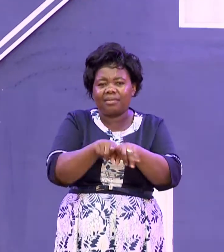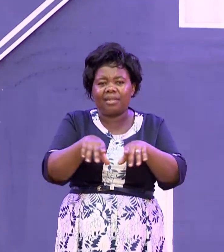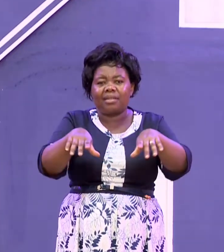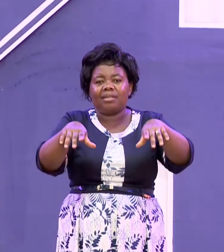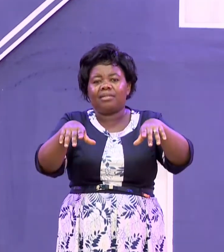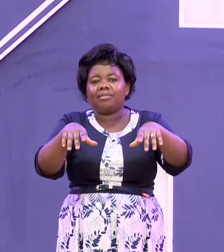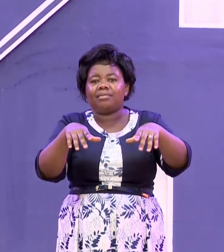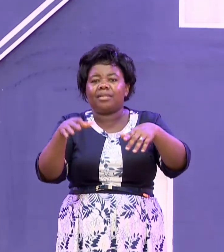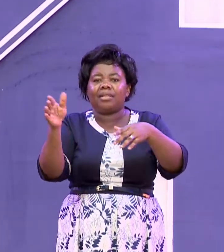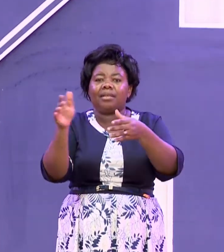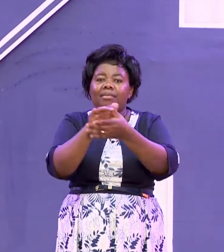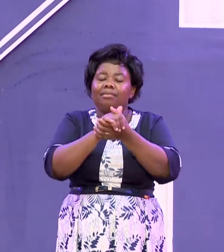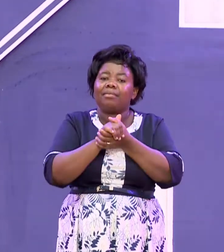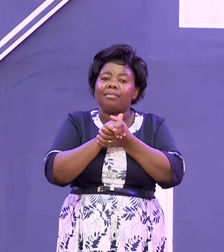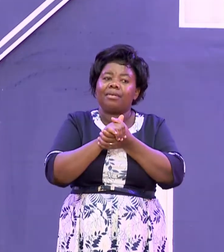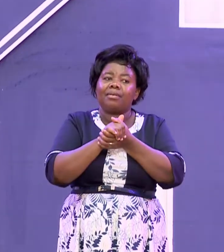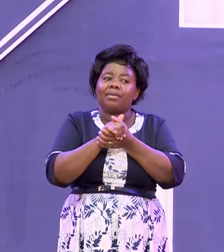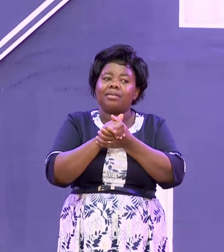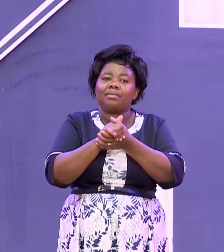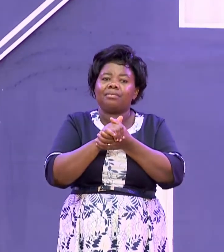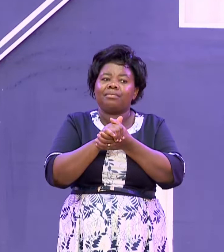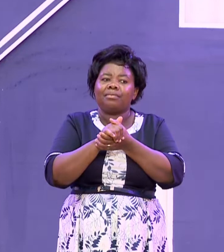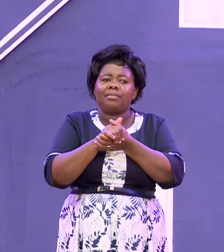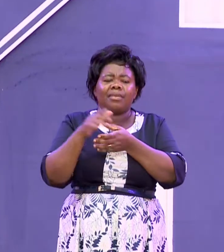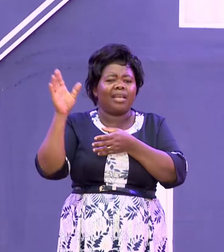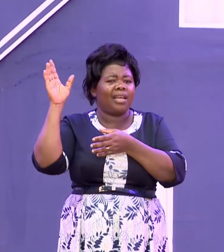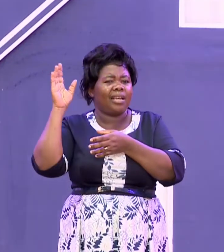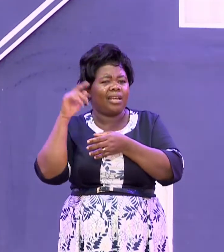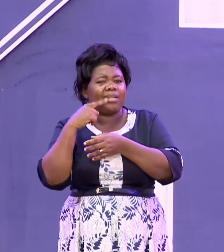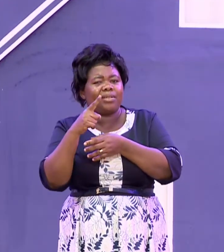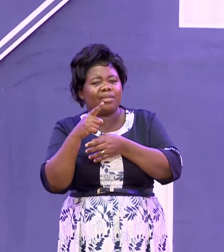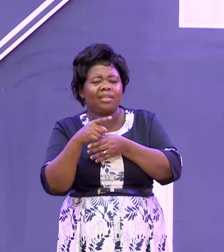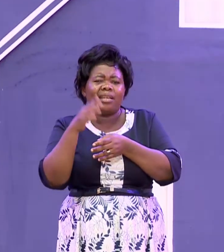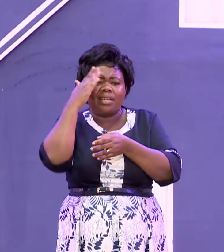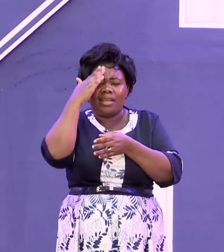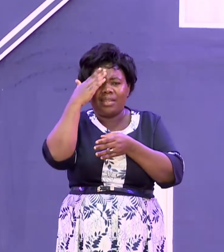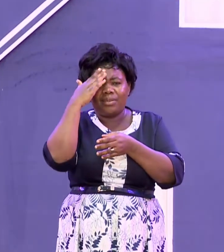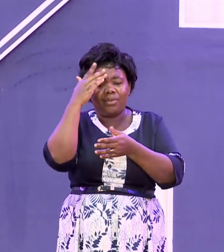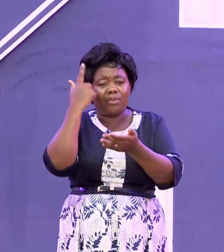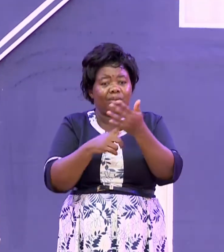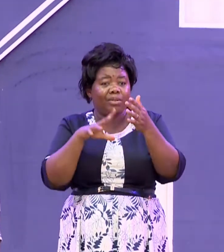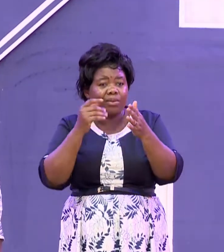of the marriage. And I say it's very hard as what you're going through. But let's